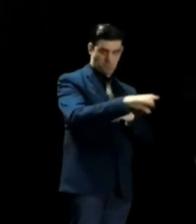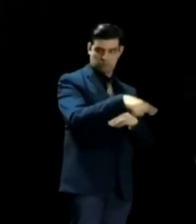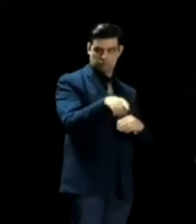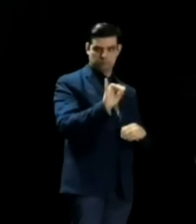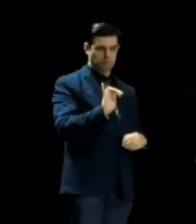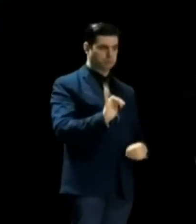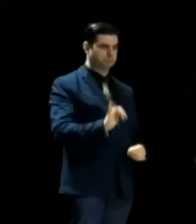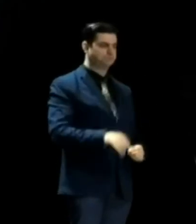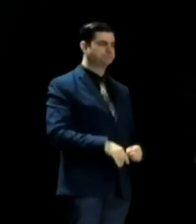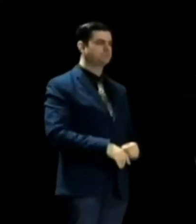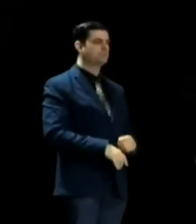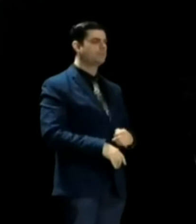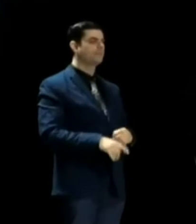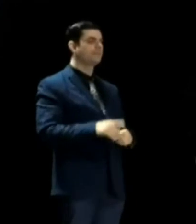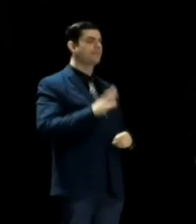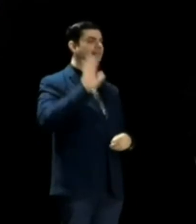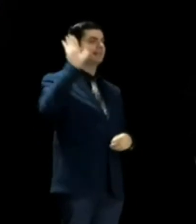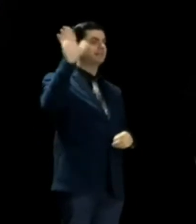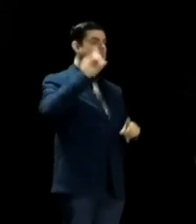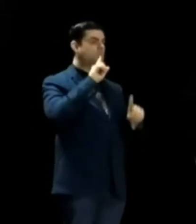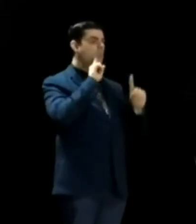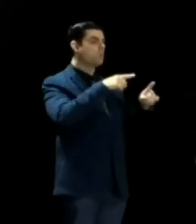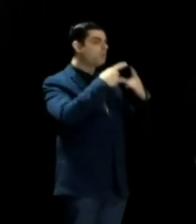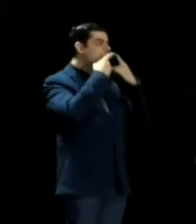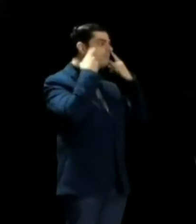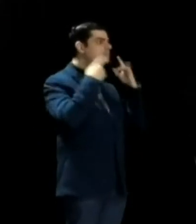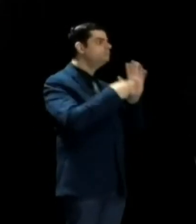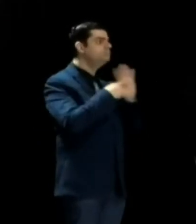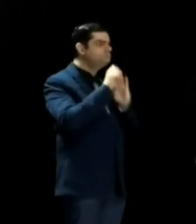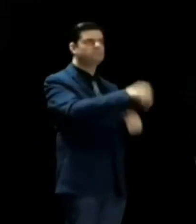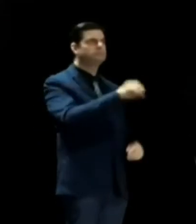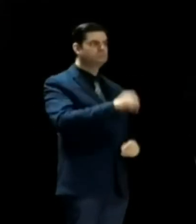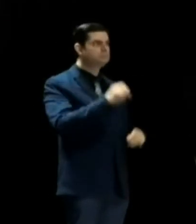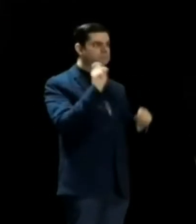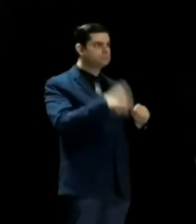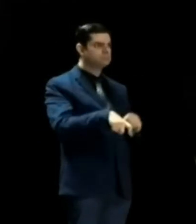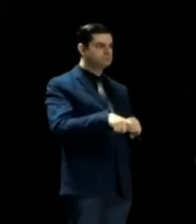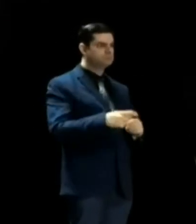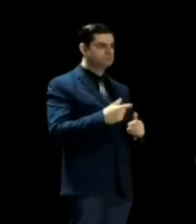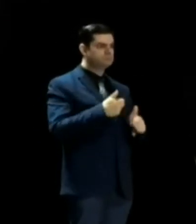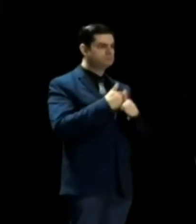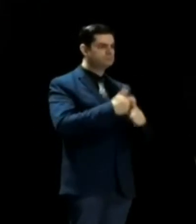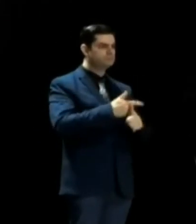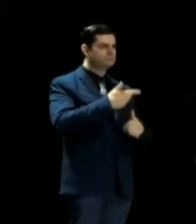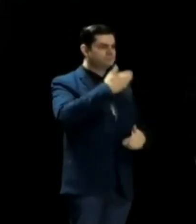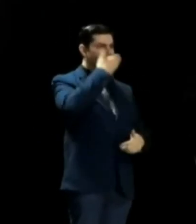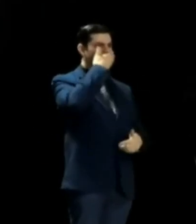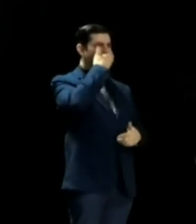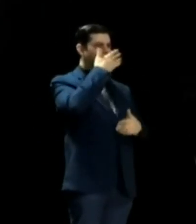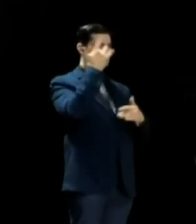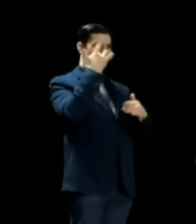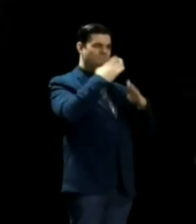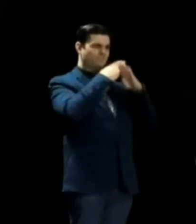order. You should be wearing a mask. We've been saying that for a long time. Or you got to wear a facial protective. If you don't have a